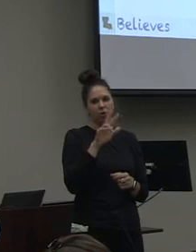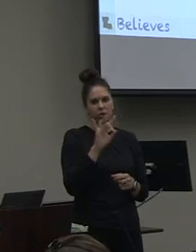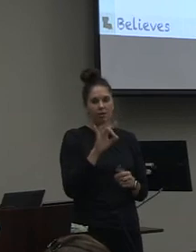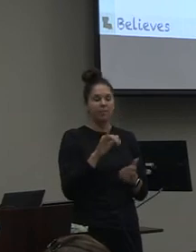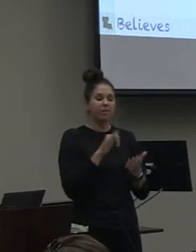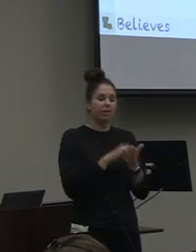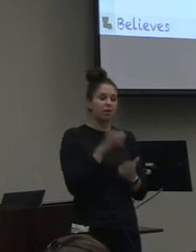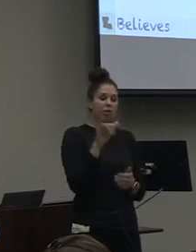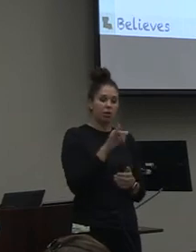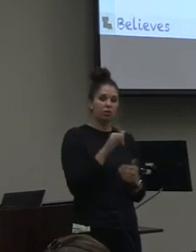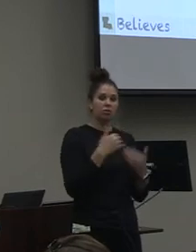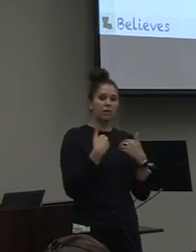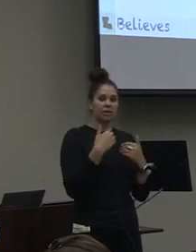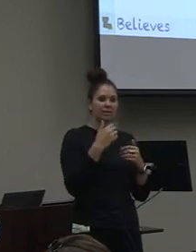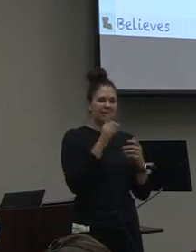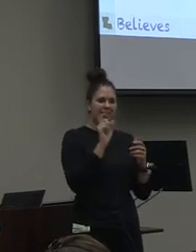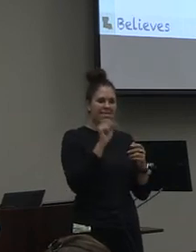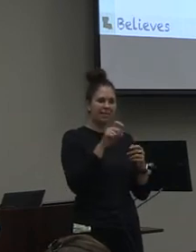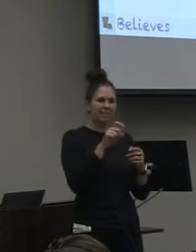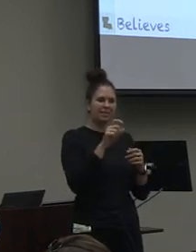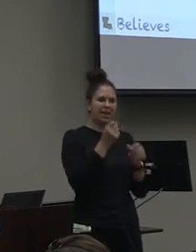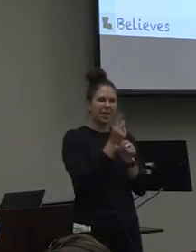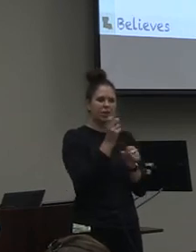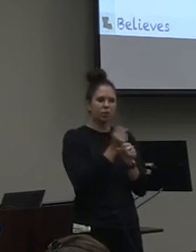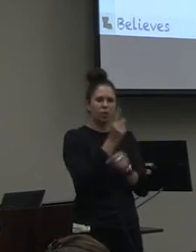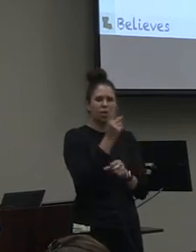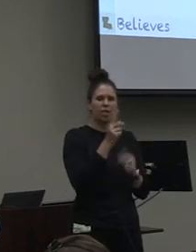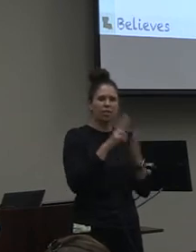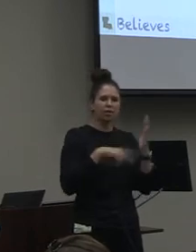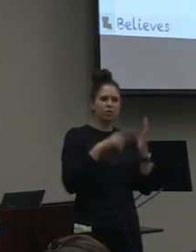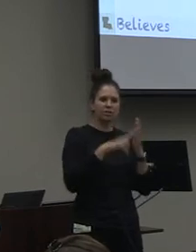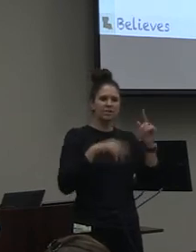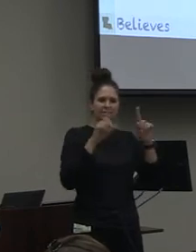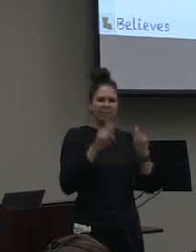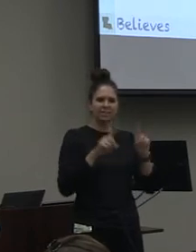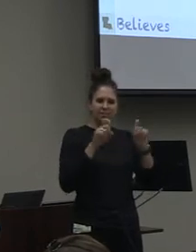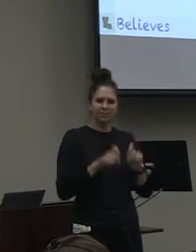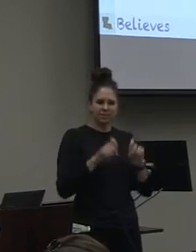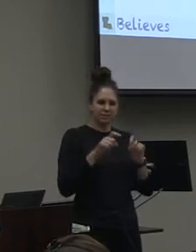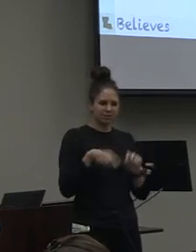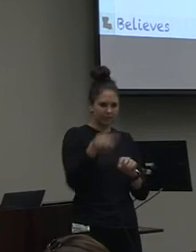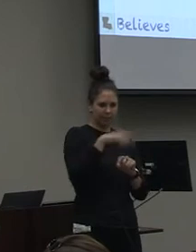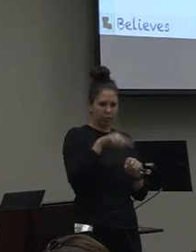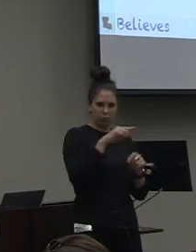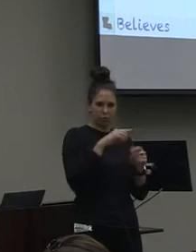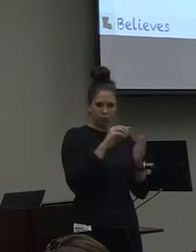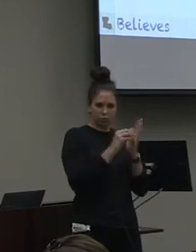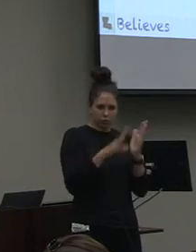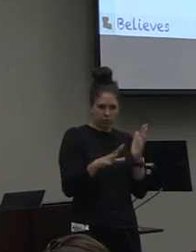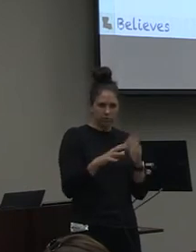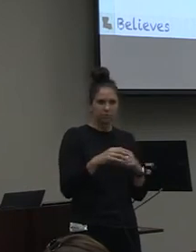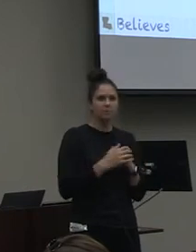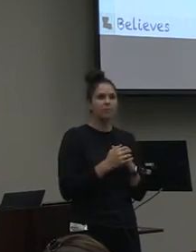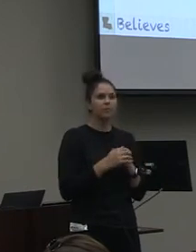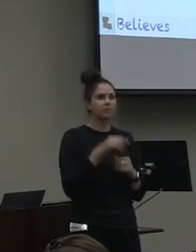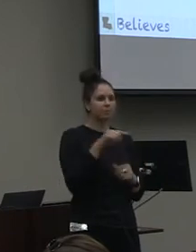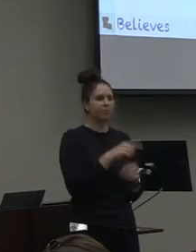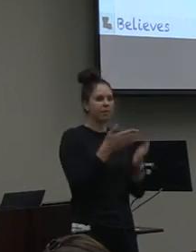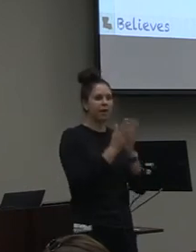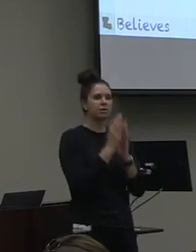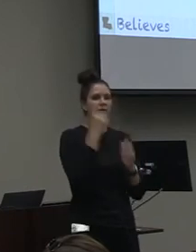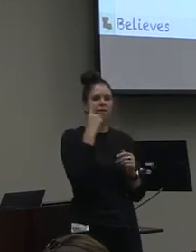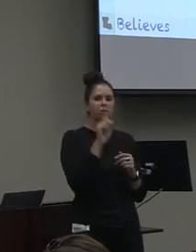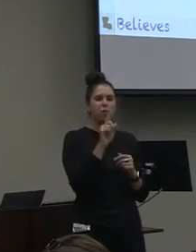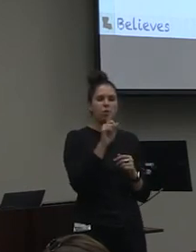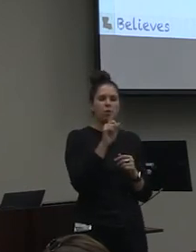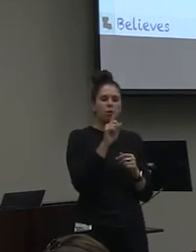It also calls for an annual literacy assessment of students. It calls for literacy supports for